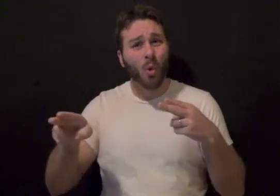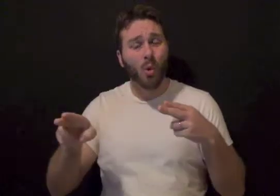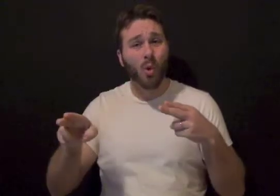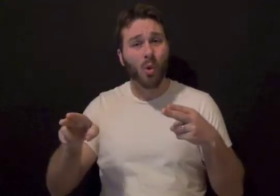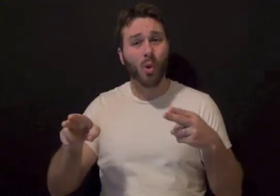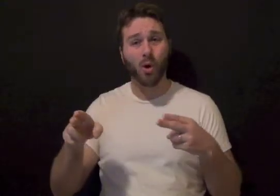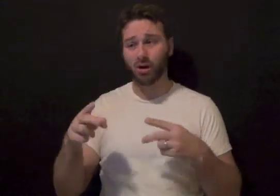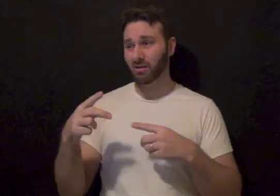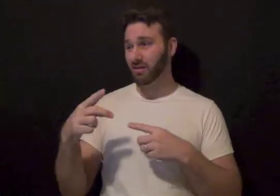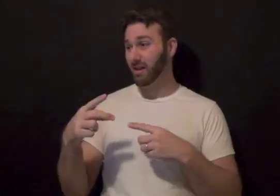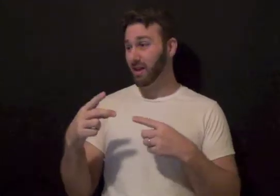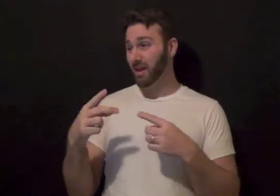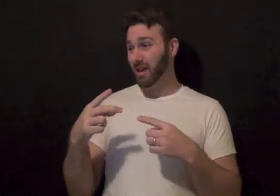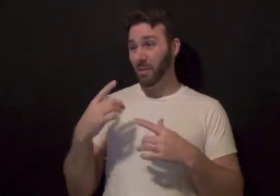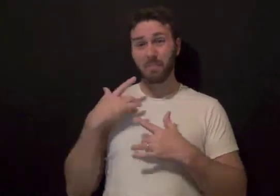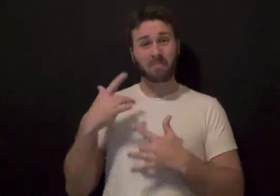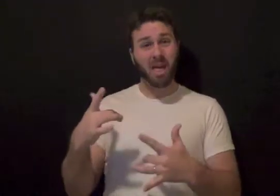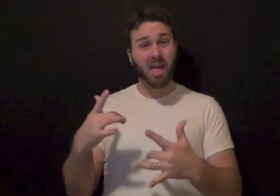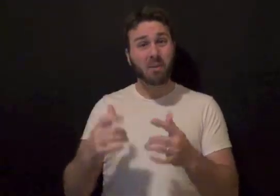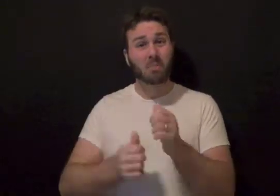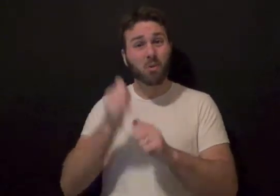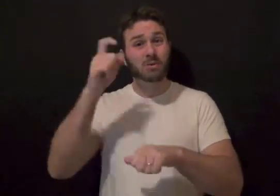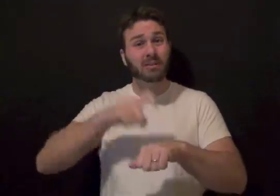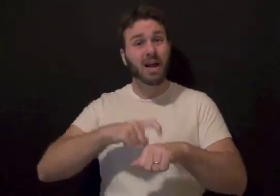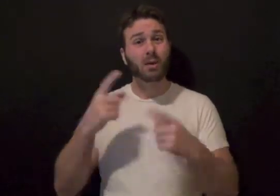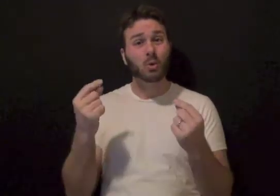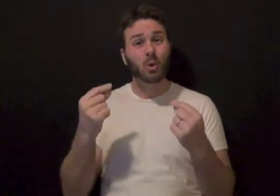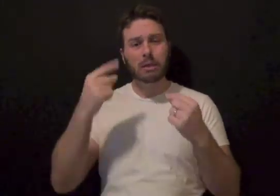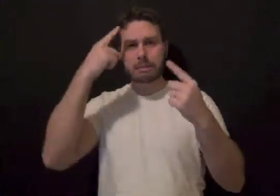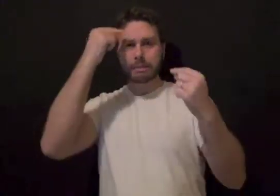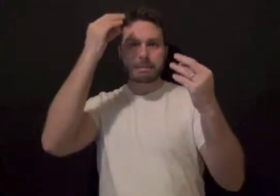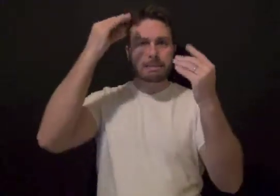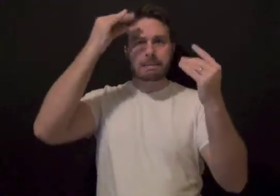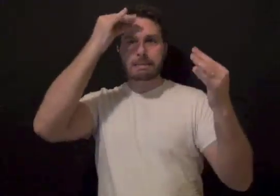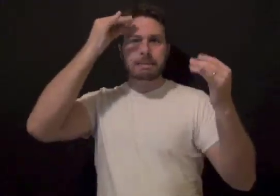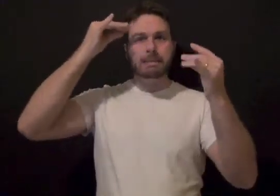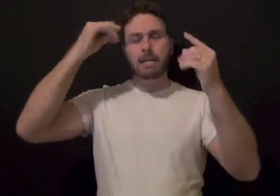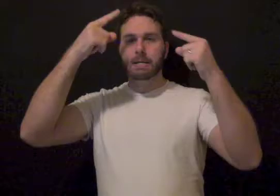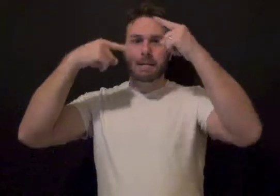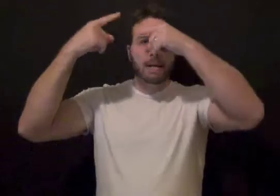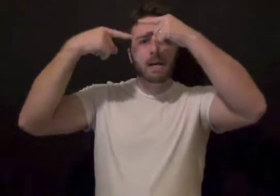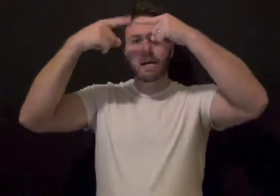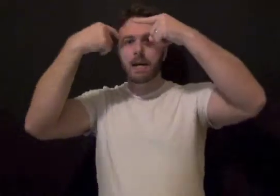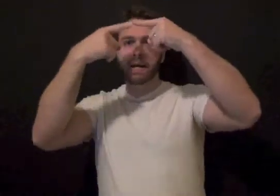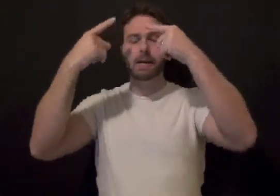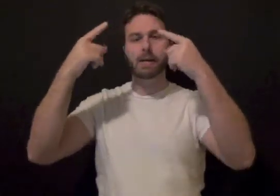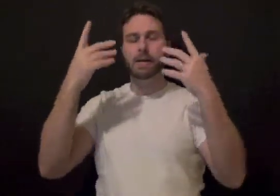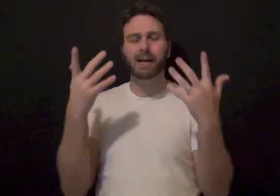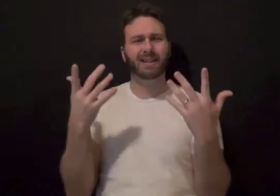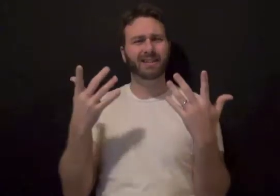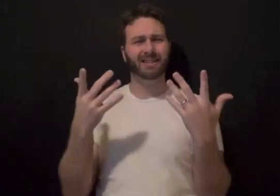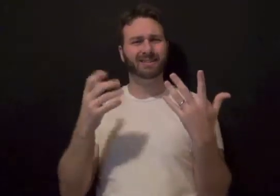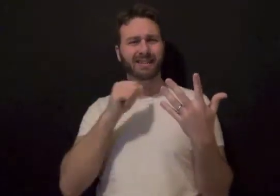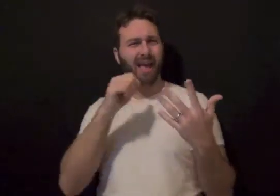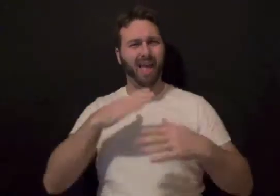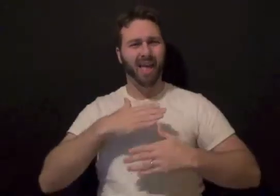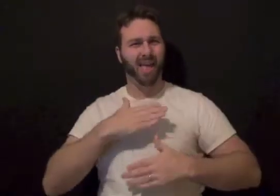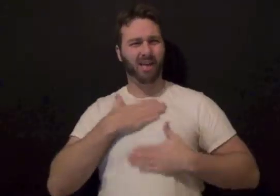life lost in thought and potentially quite unhappy, I don't know, it kind of seems tragic, actually, especially when